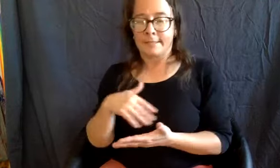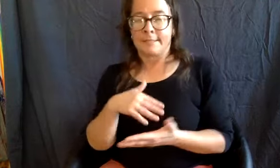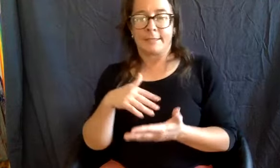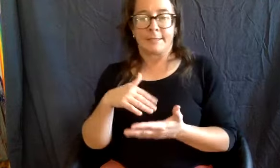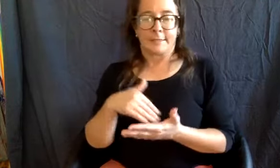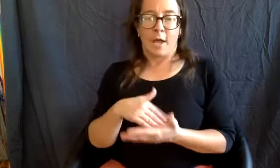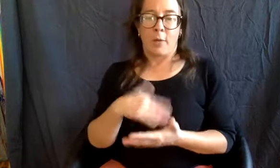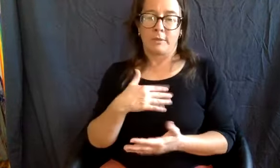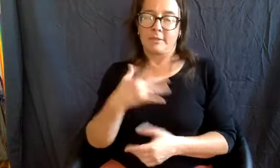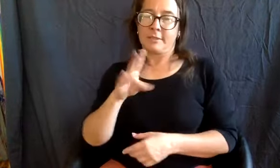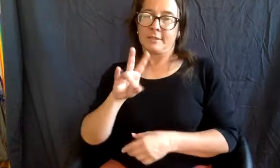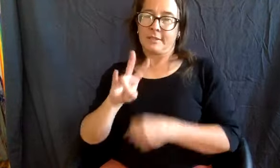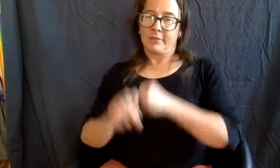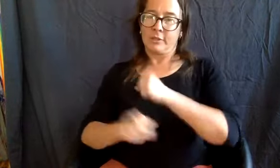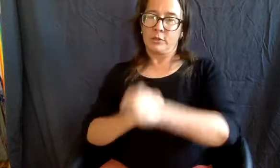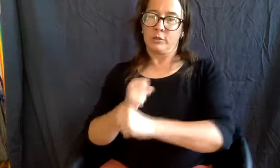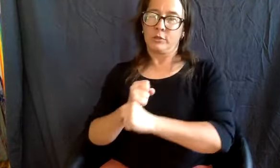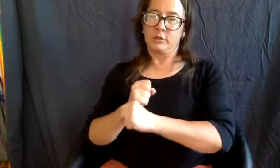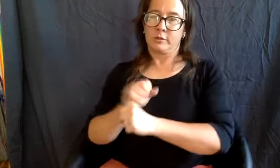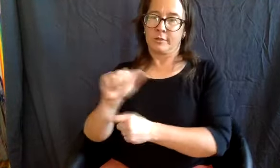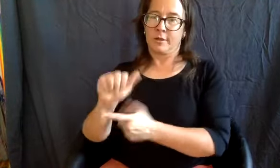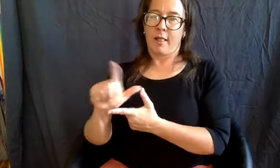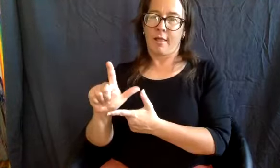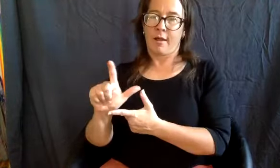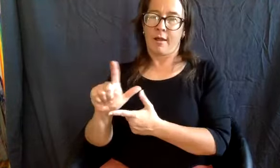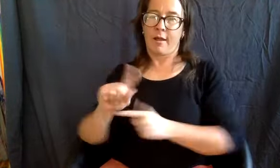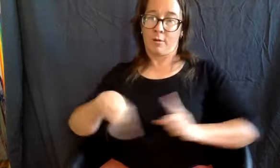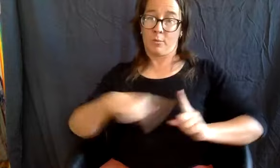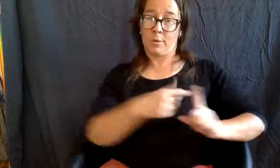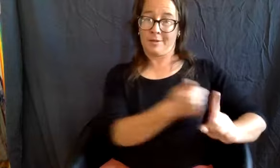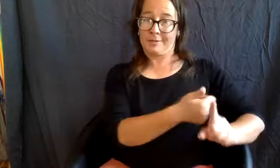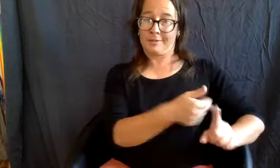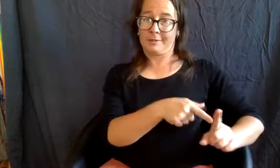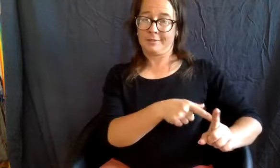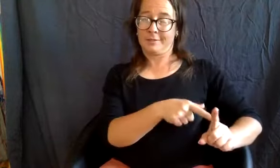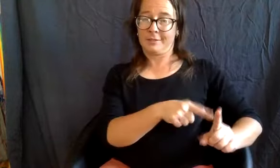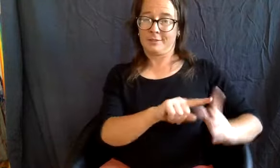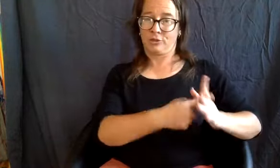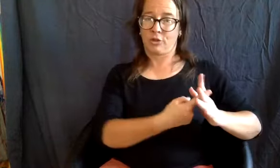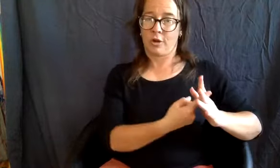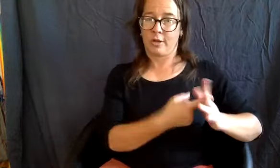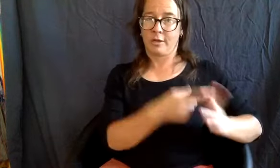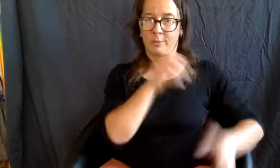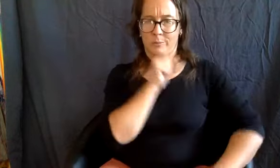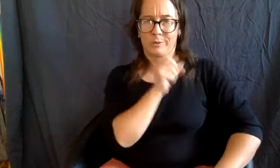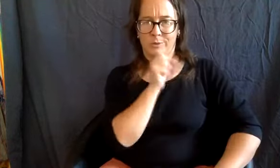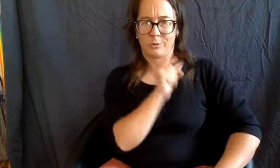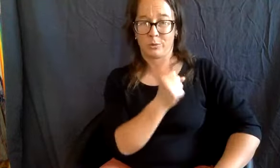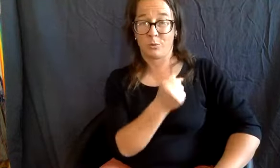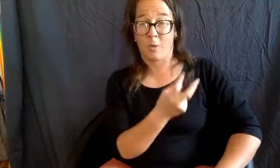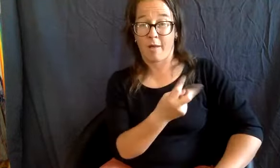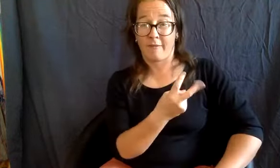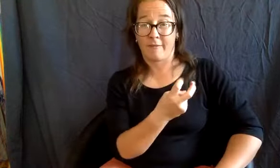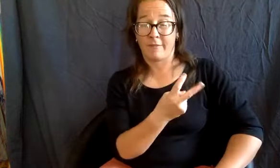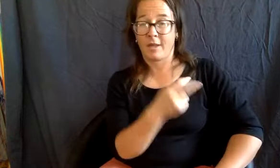God, we had a picnic, and again, when we talk at Al-Anon about trying to force solutions. And, and if loving